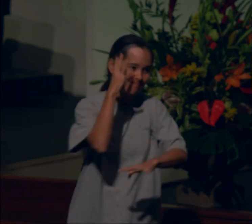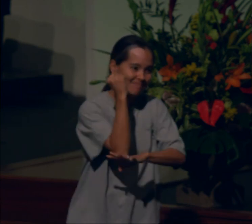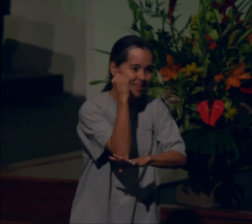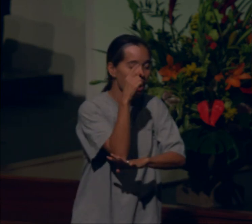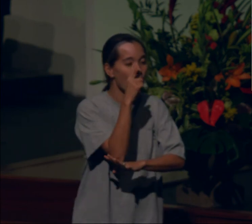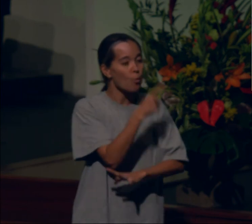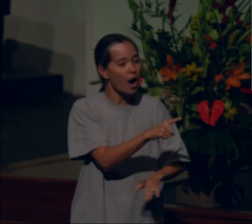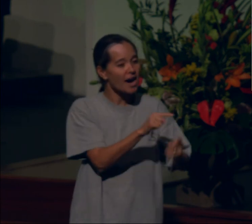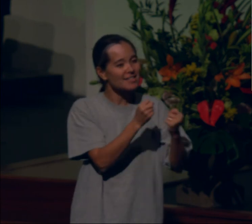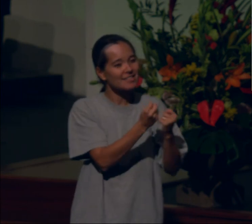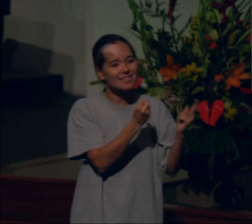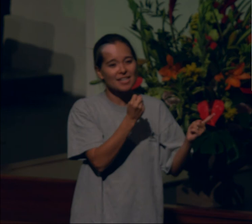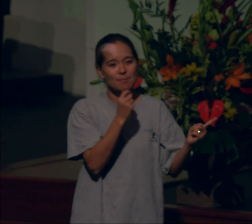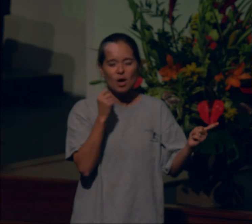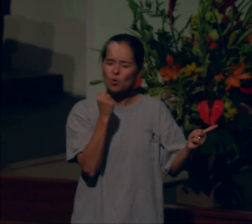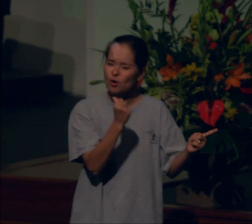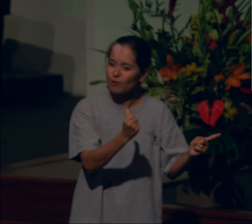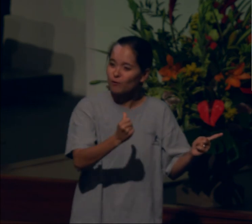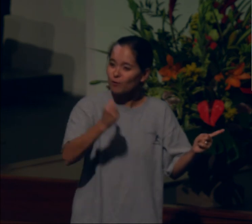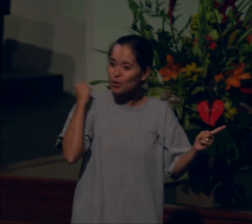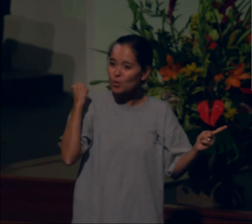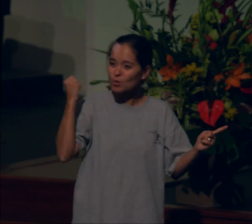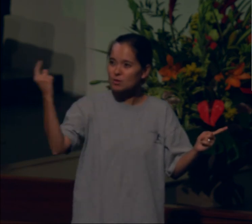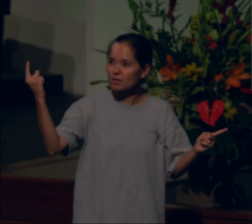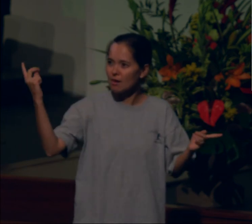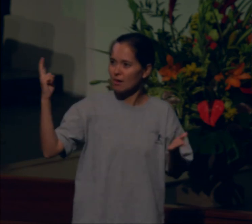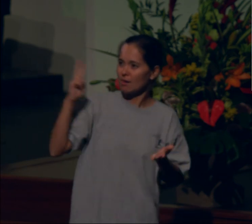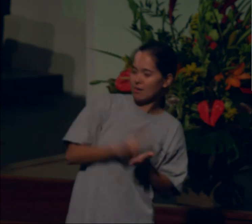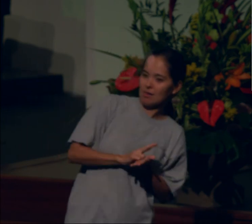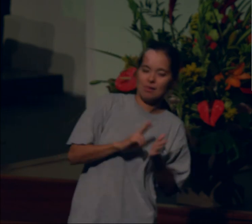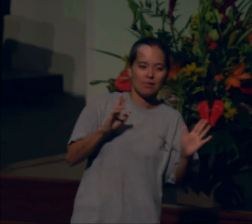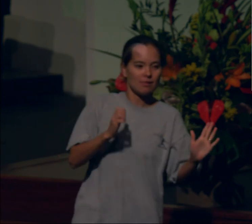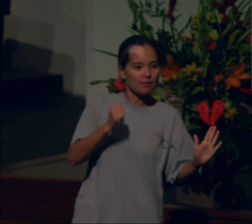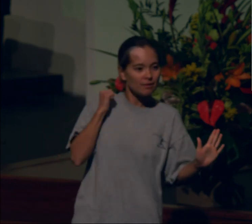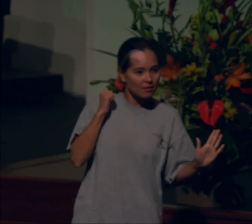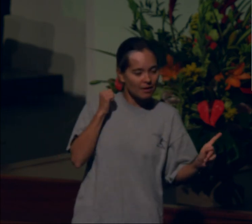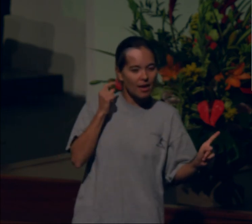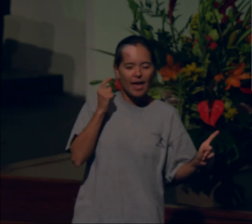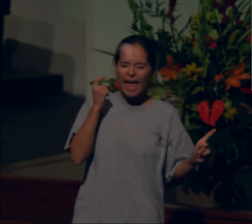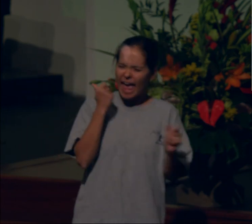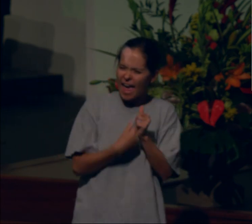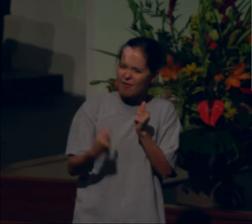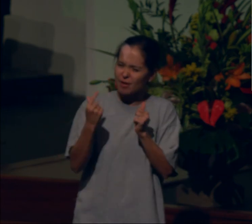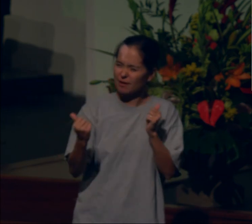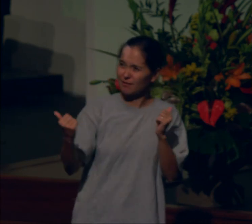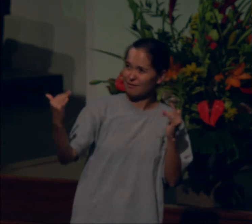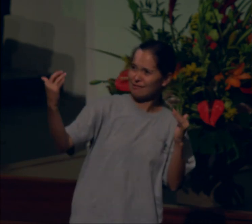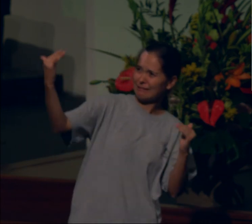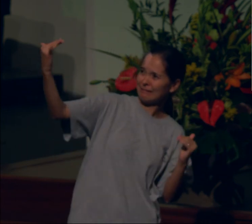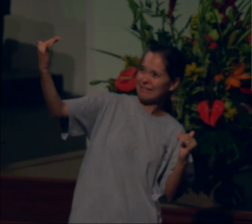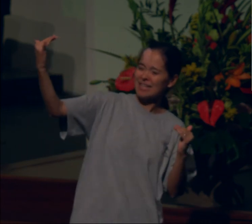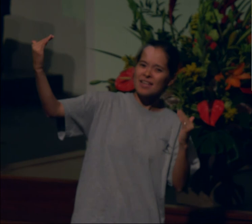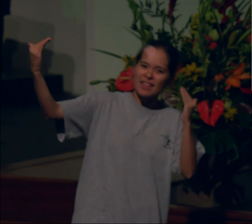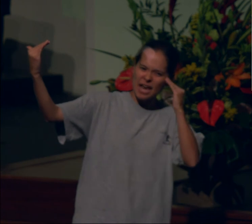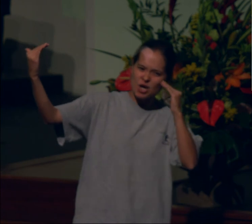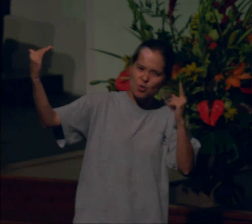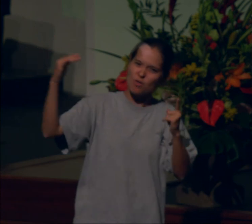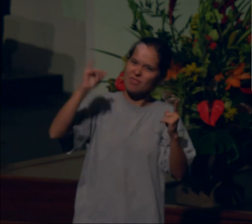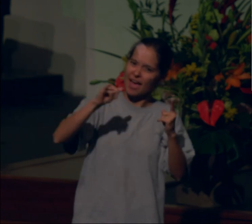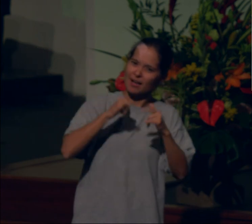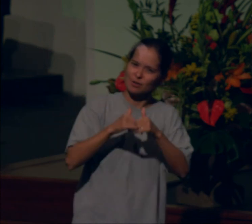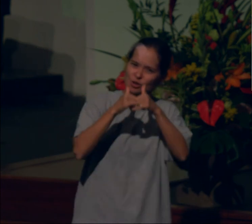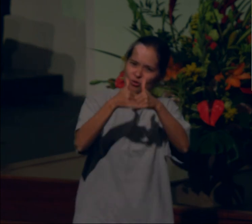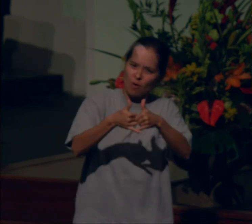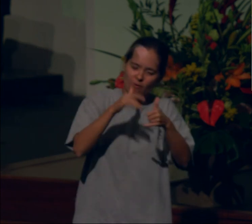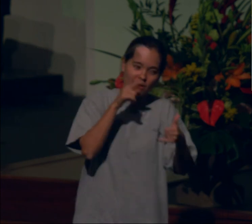team refused to let themselves be beat down, even though every odd was against them. They knew that was their trophy, and they